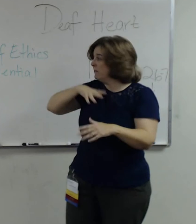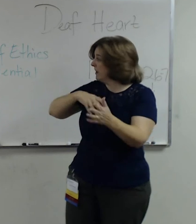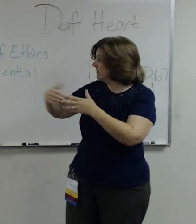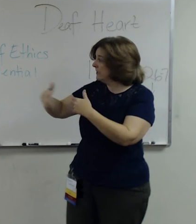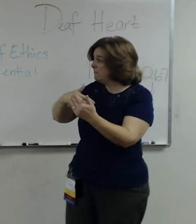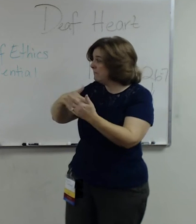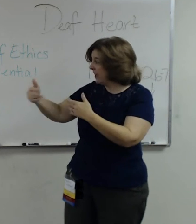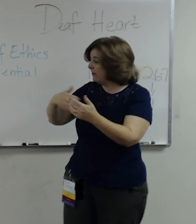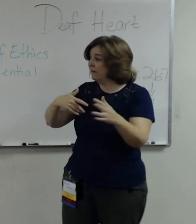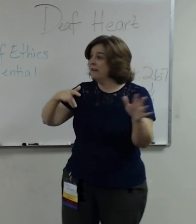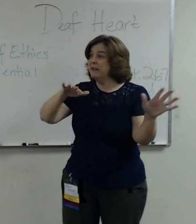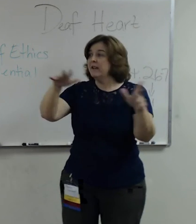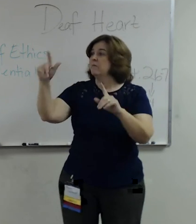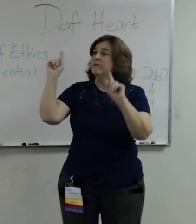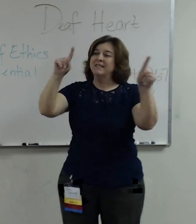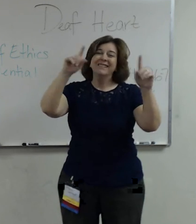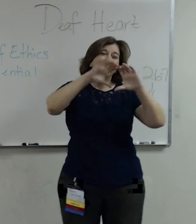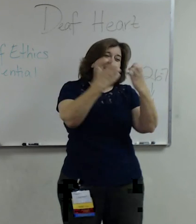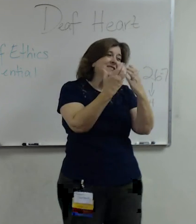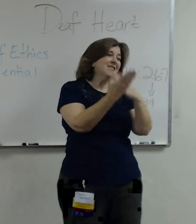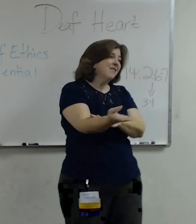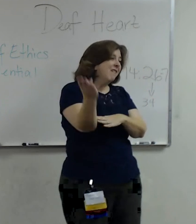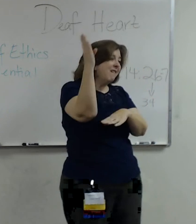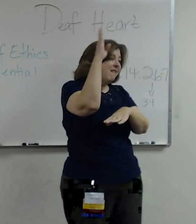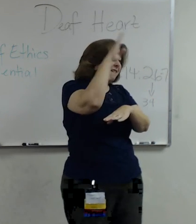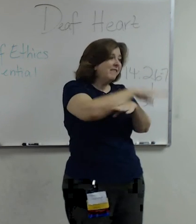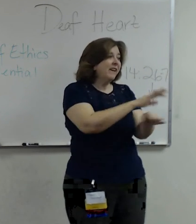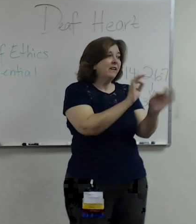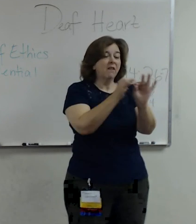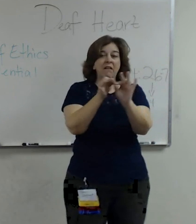female, didn't matter. Went to classes all day long.